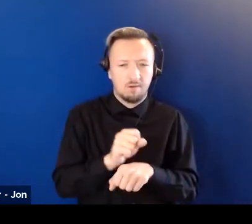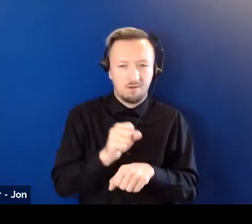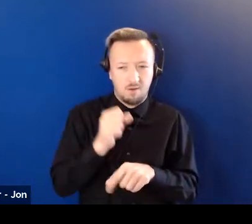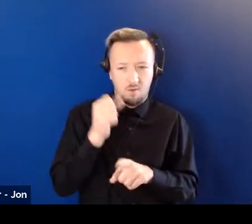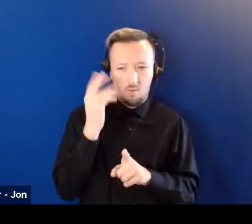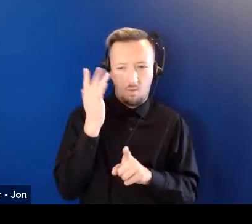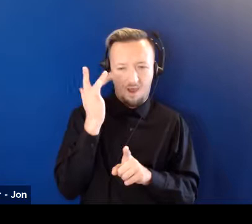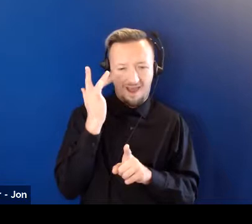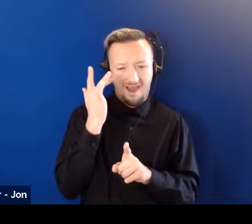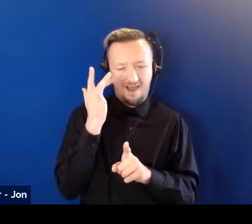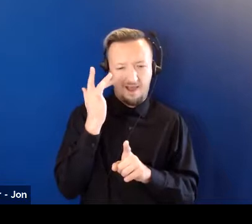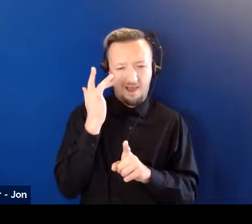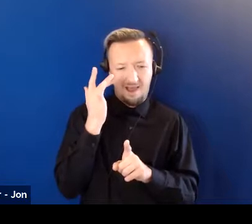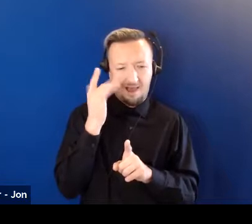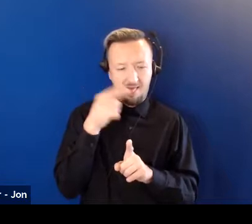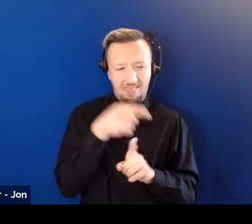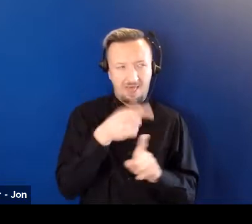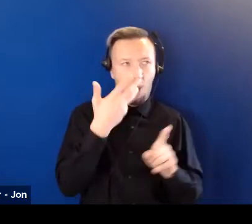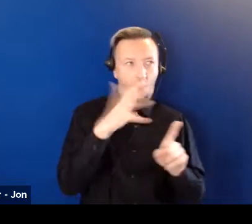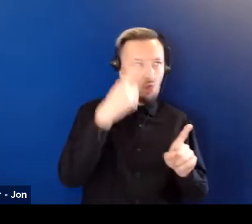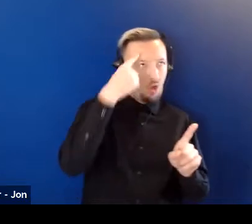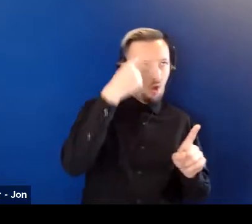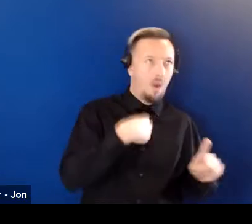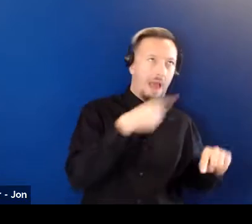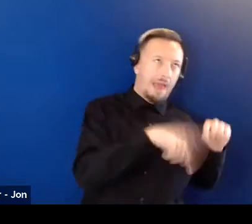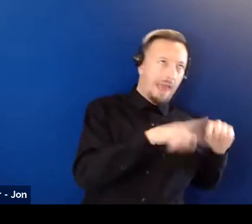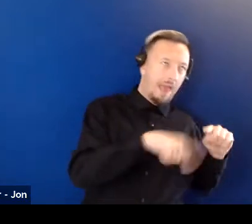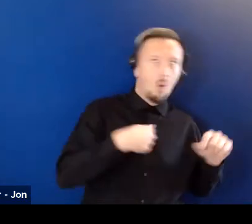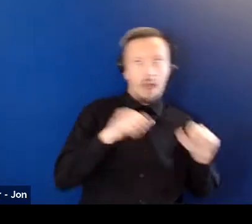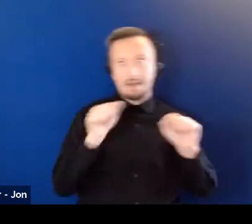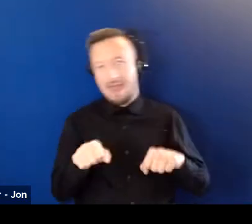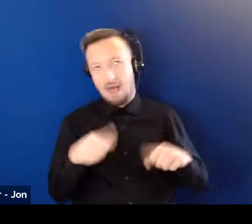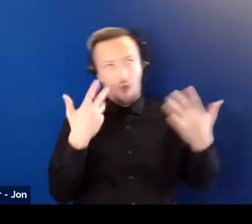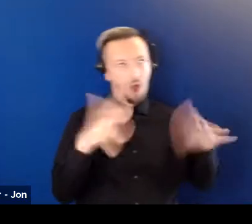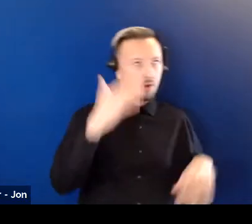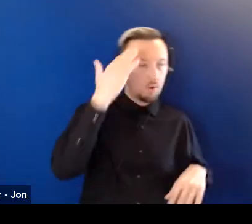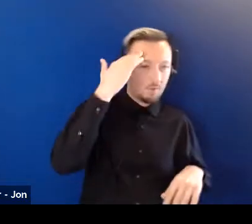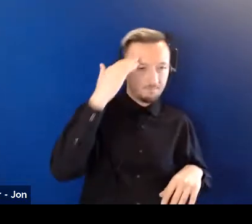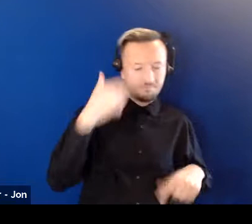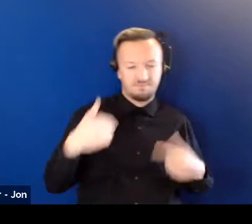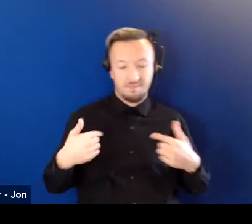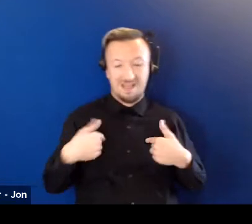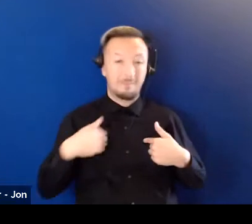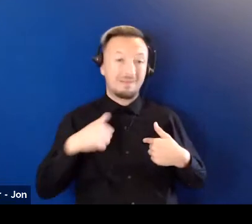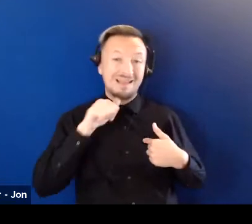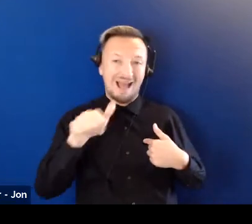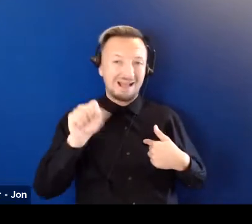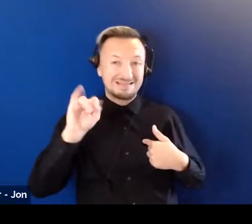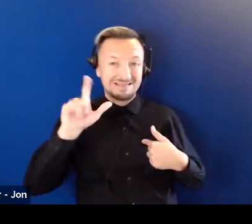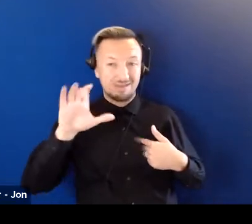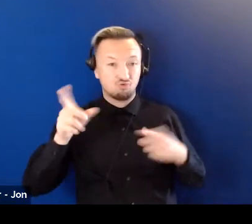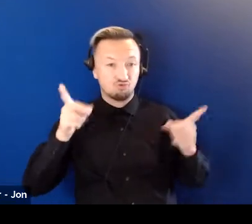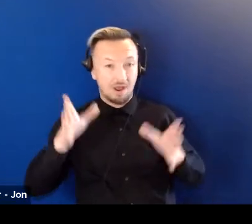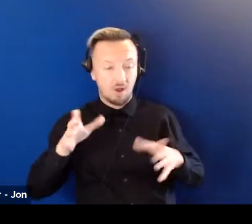preconceived ideas of what they can and cannot do. So, I'm not a director of a CIL, but, to be able to help